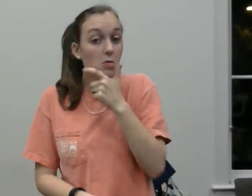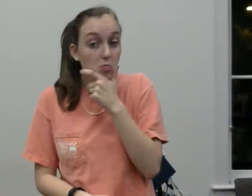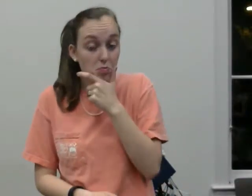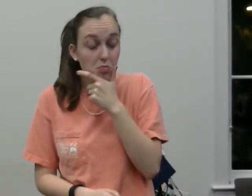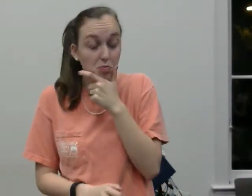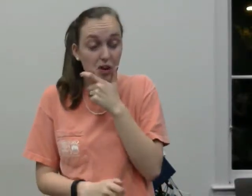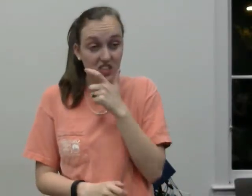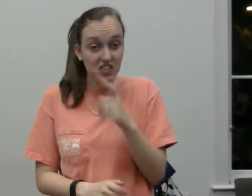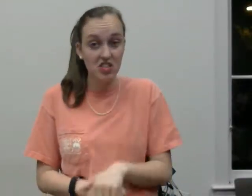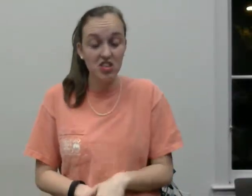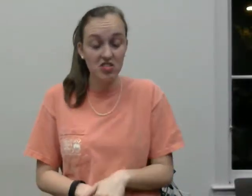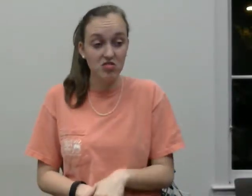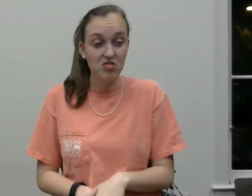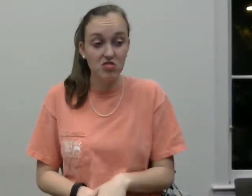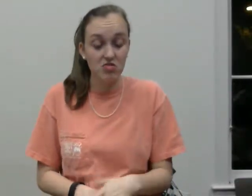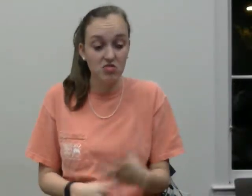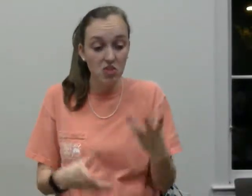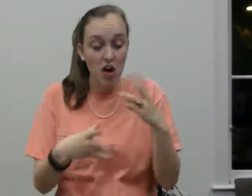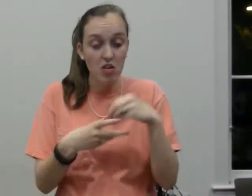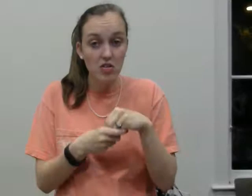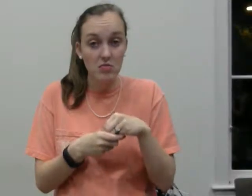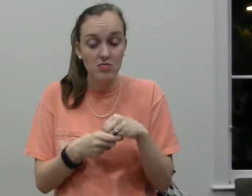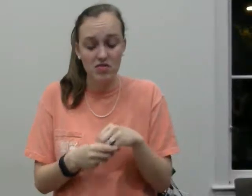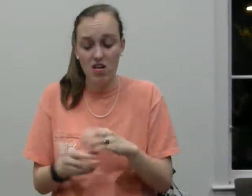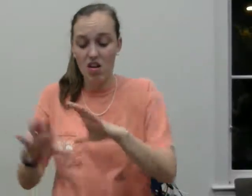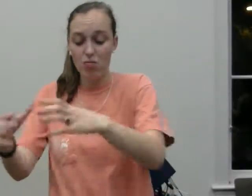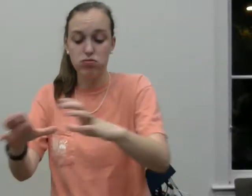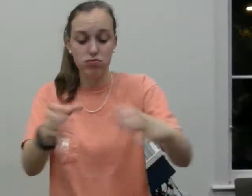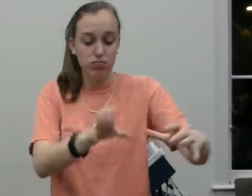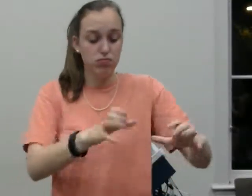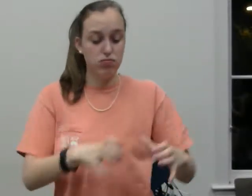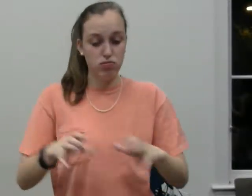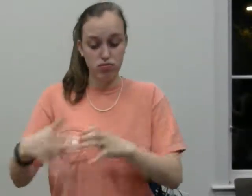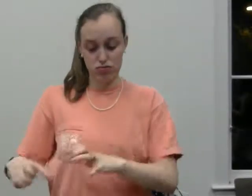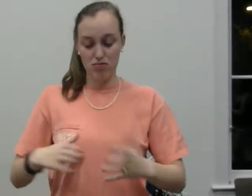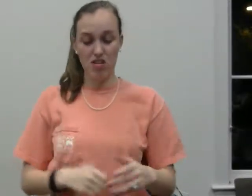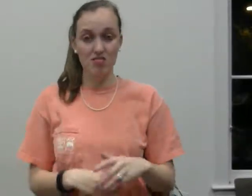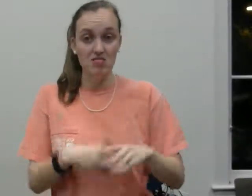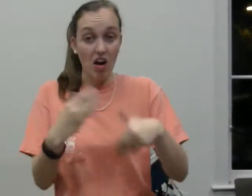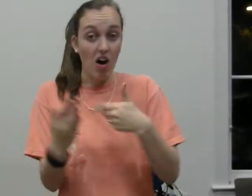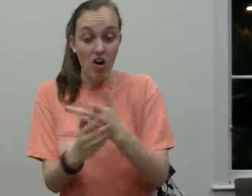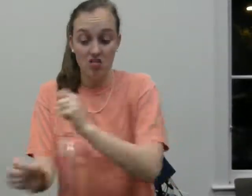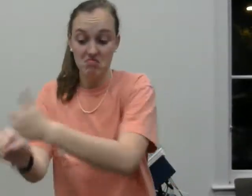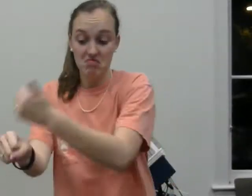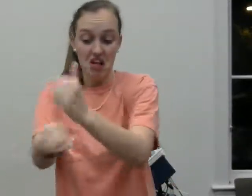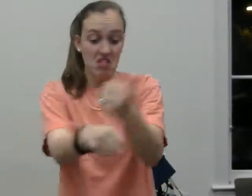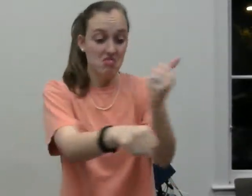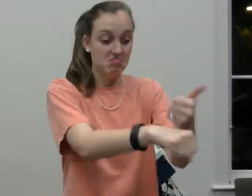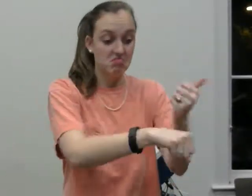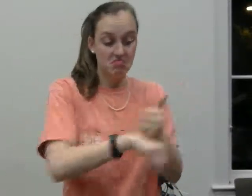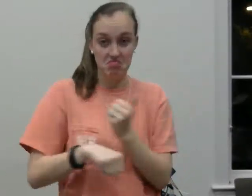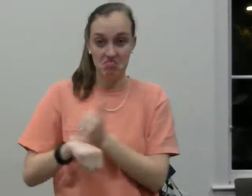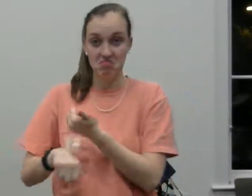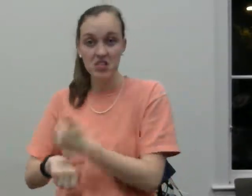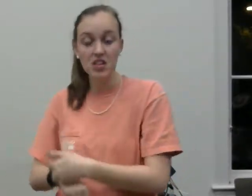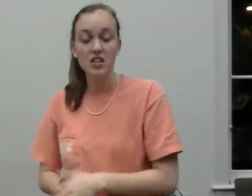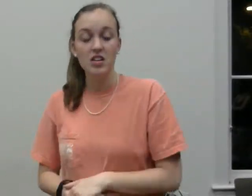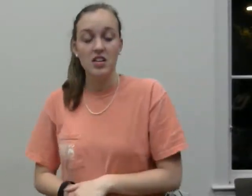own, each individual colony had their own colonial assembly. They were able to make laws for the individual colony, pass their own taxes, punish people for their own